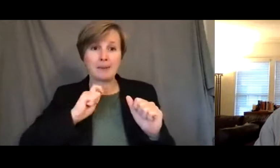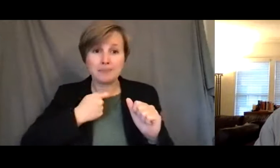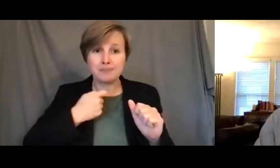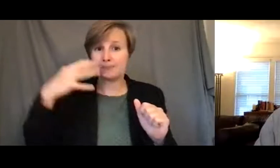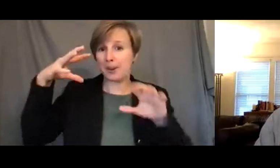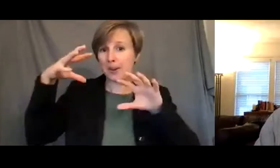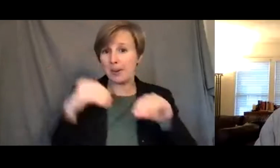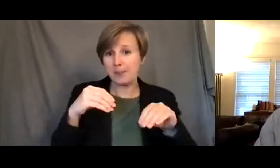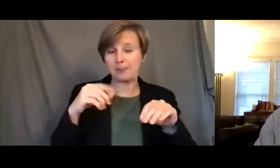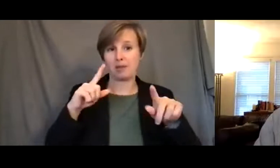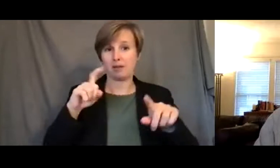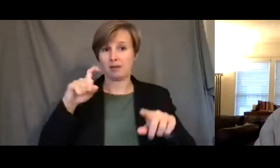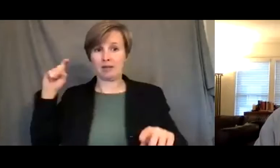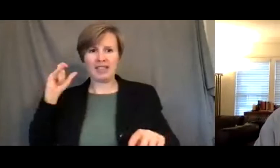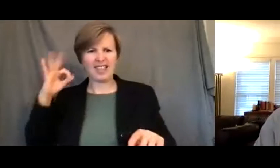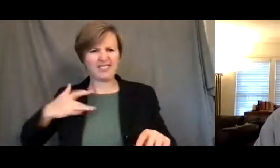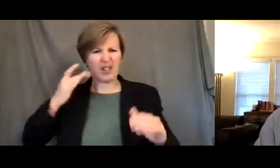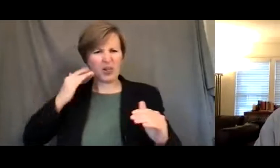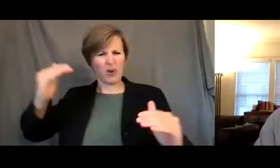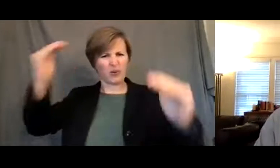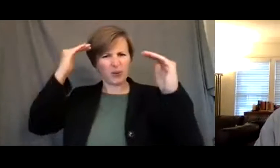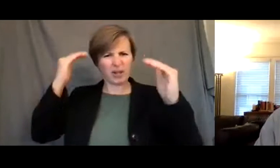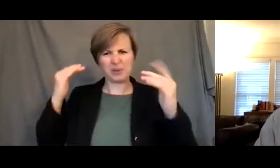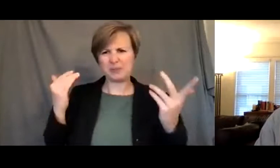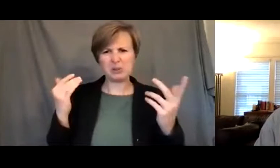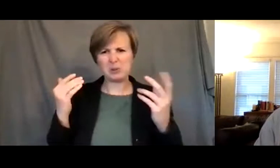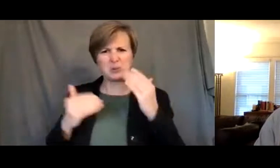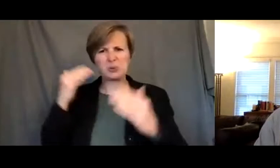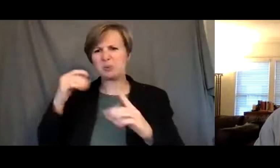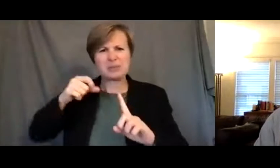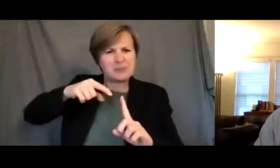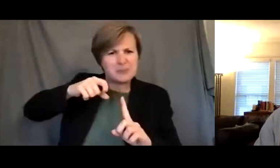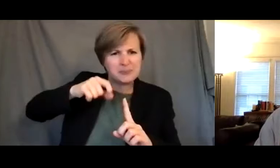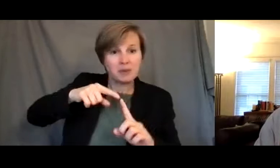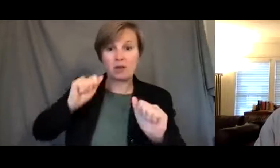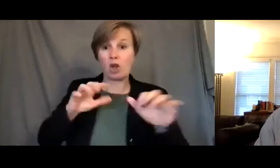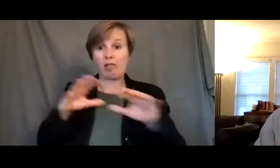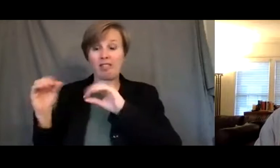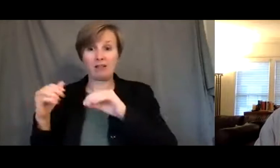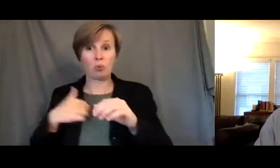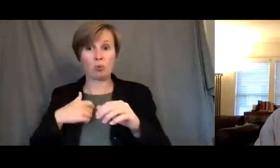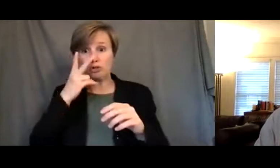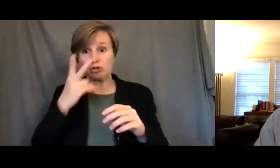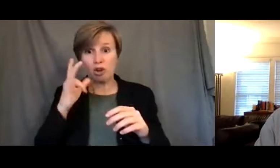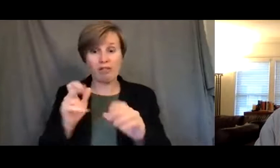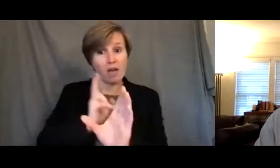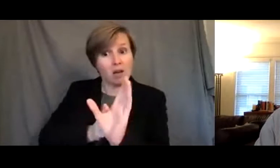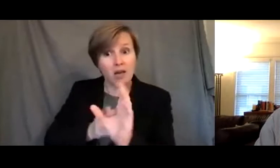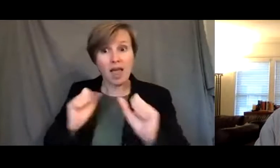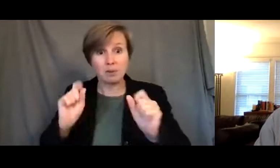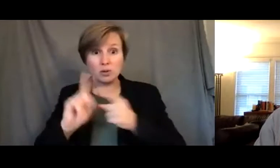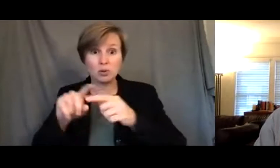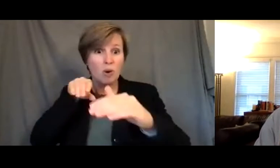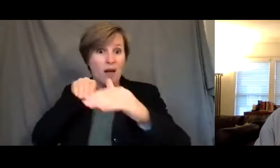walk away if they were overwhelmed in a sensory fashion. We saw democratic participation and the ability to access services